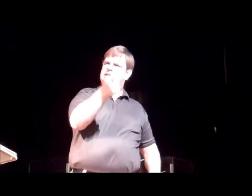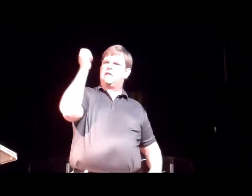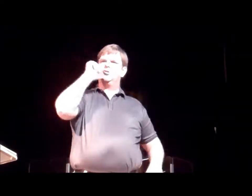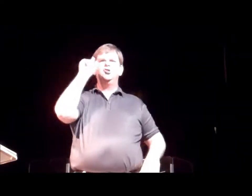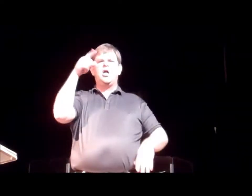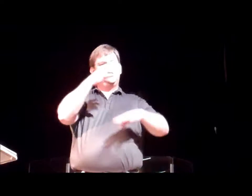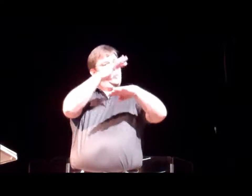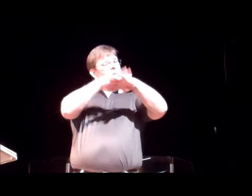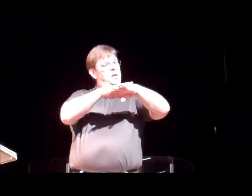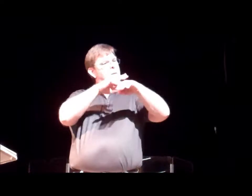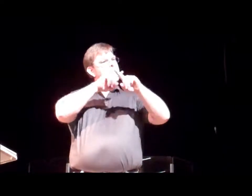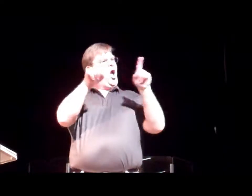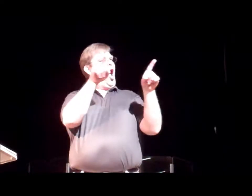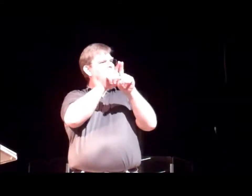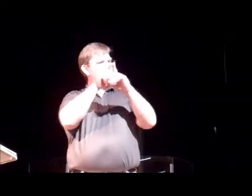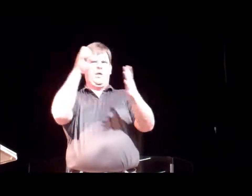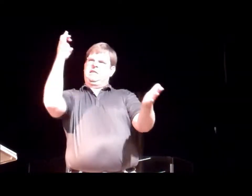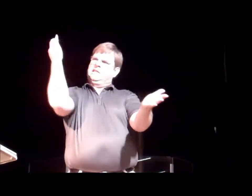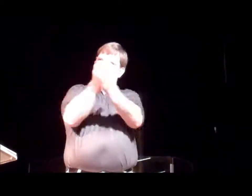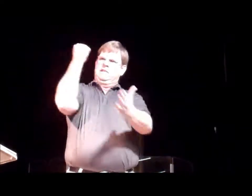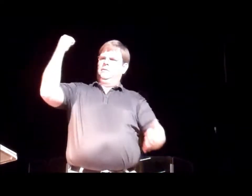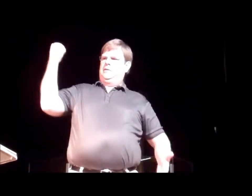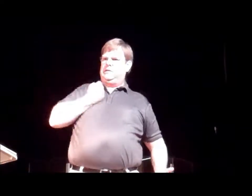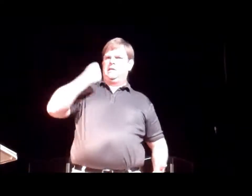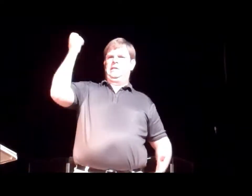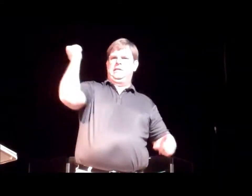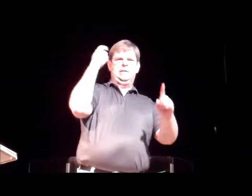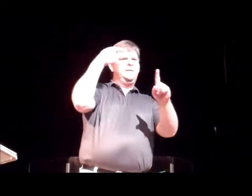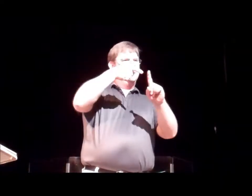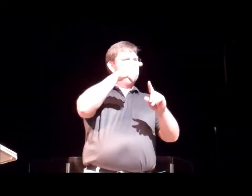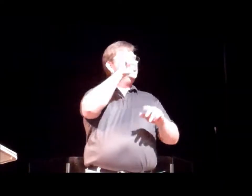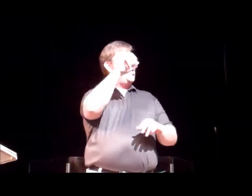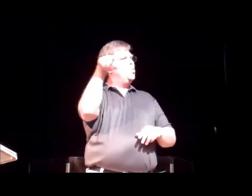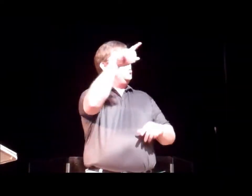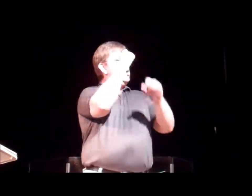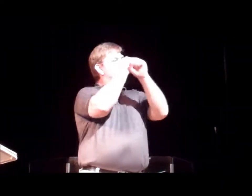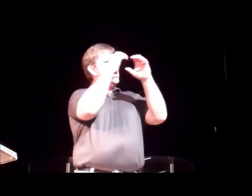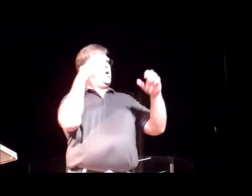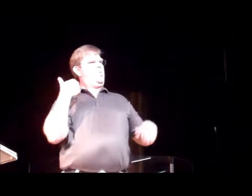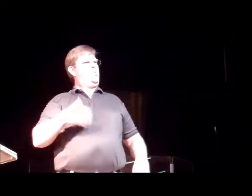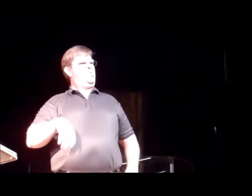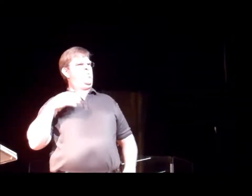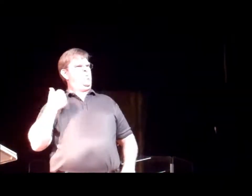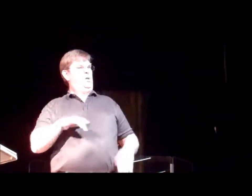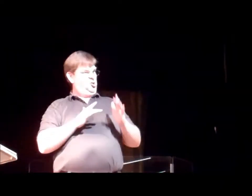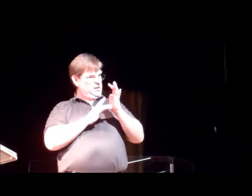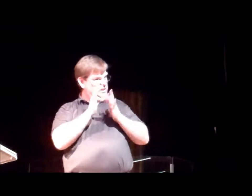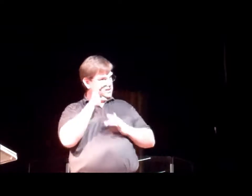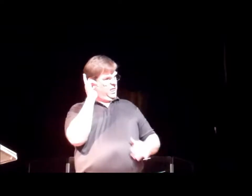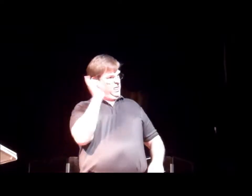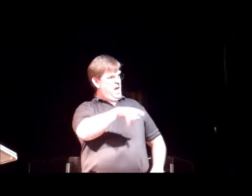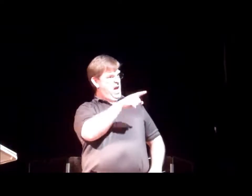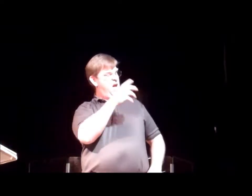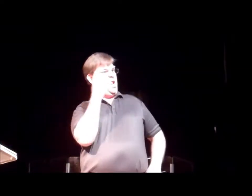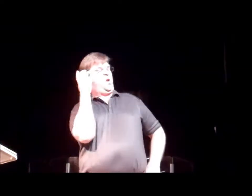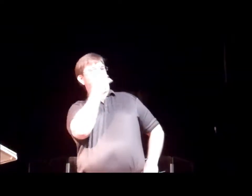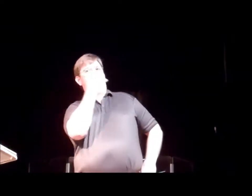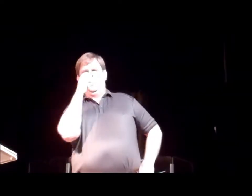some metal chain attached to the leather strap, so that it actually had a much more damaging impact